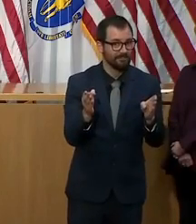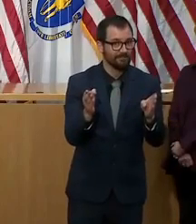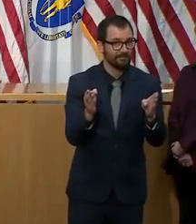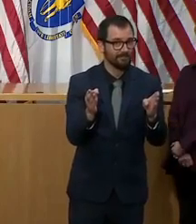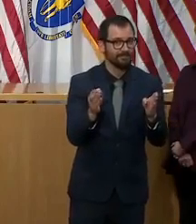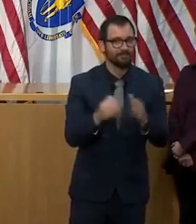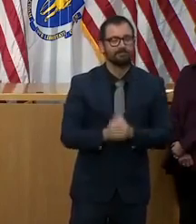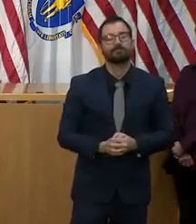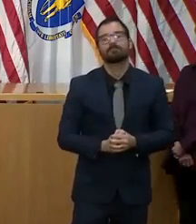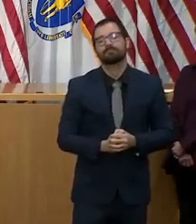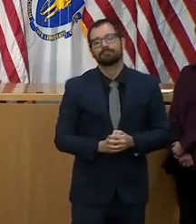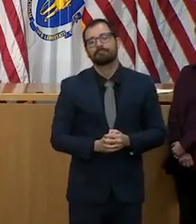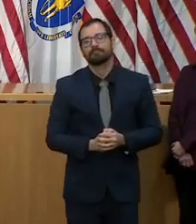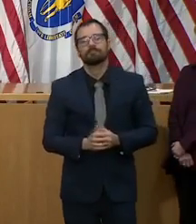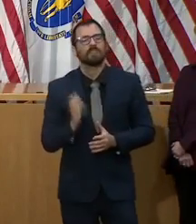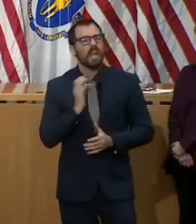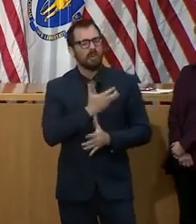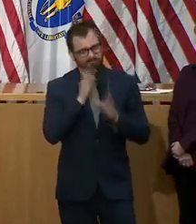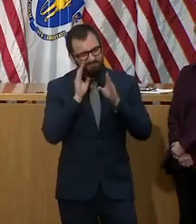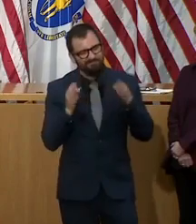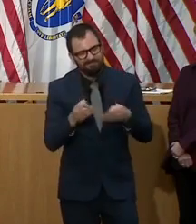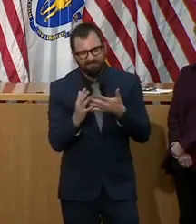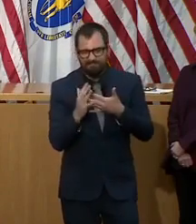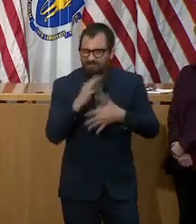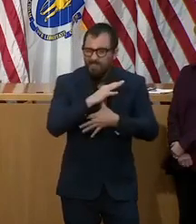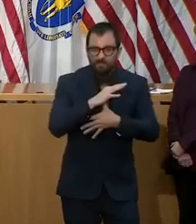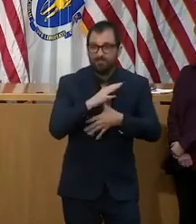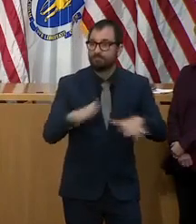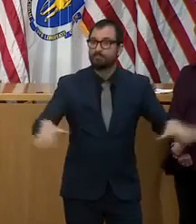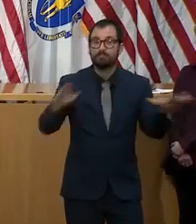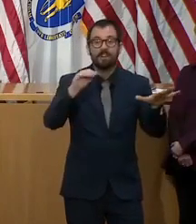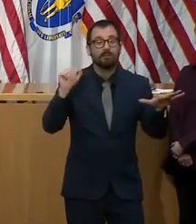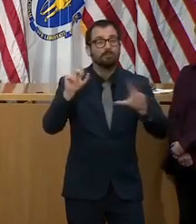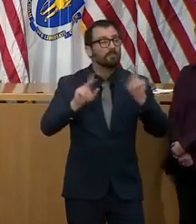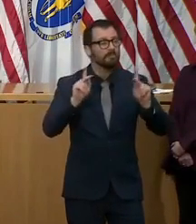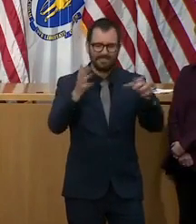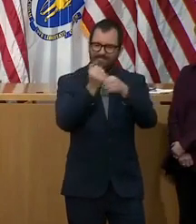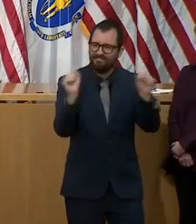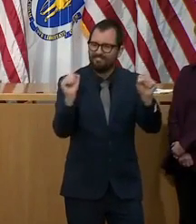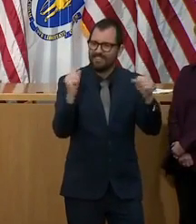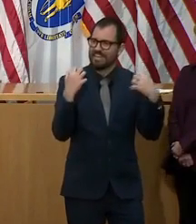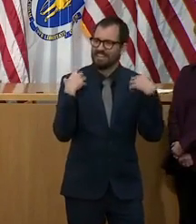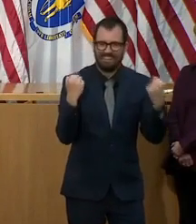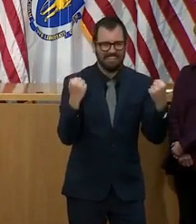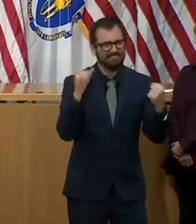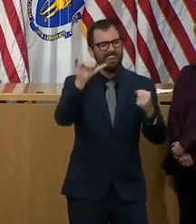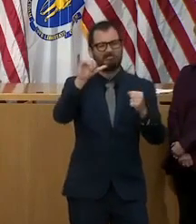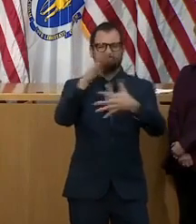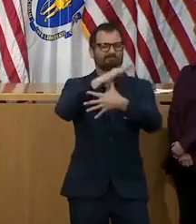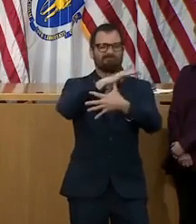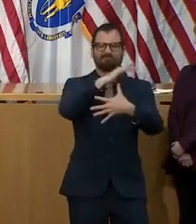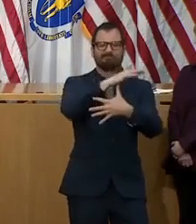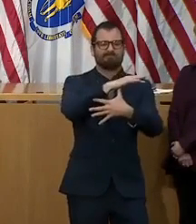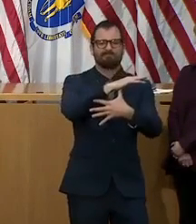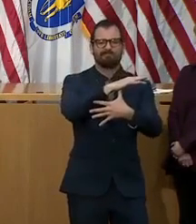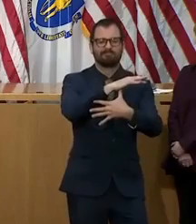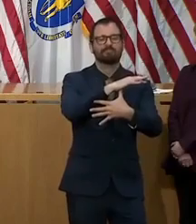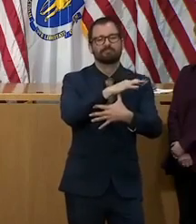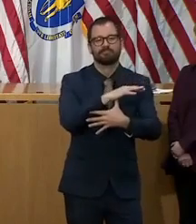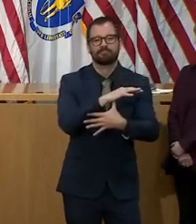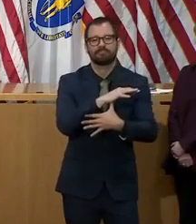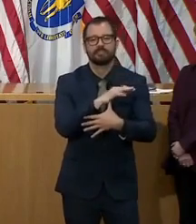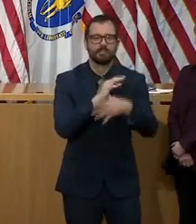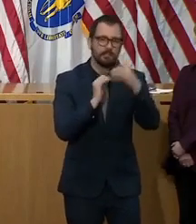of the Massachusetts residents, and our plan to reopen will include guidance for things like sanitized shared